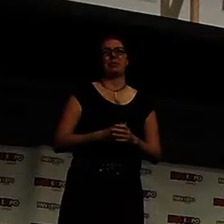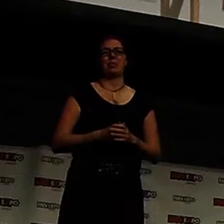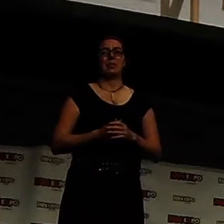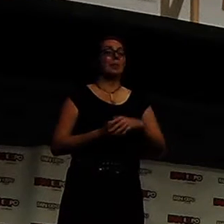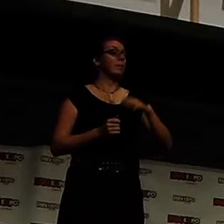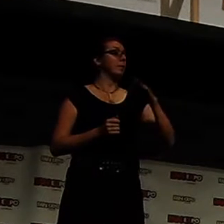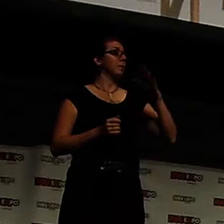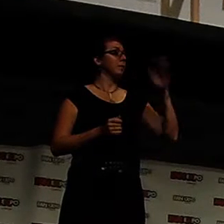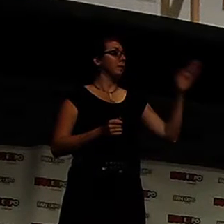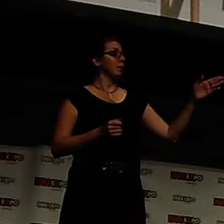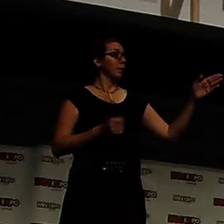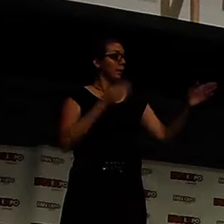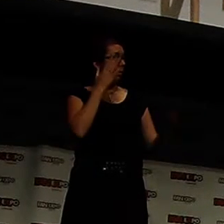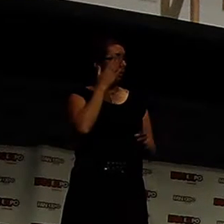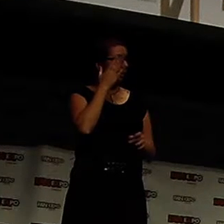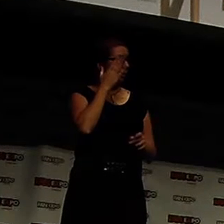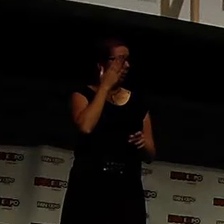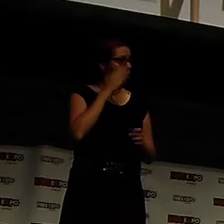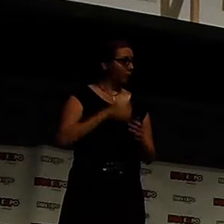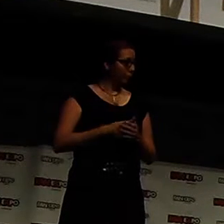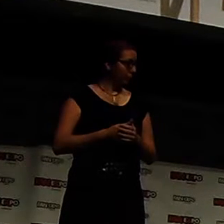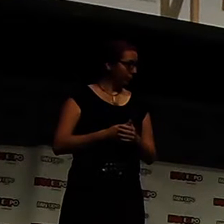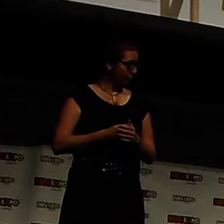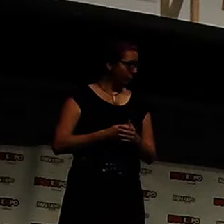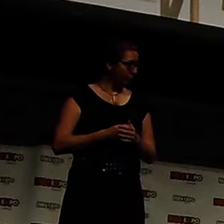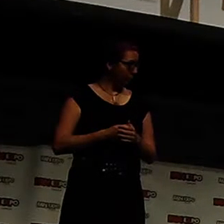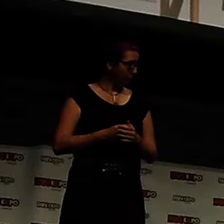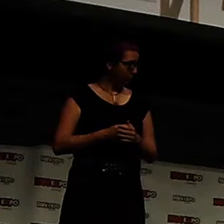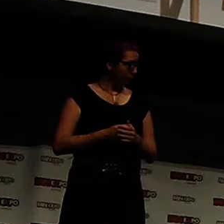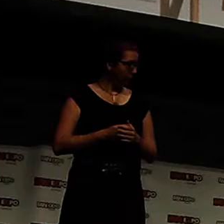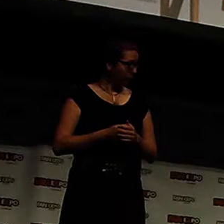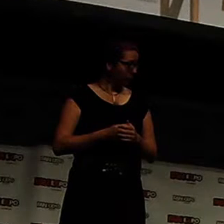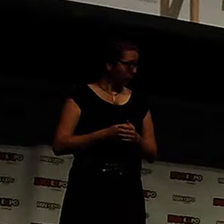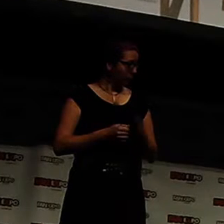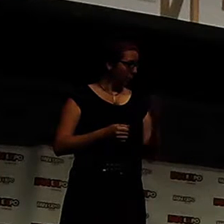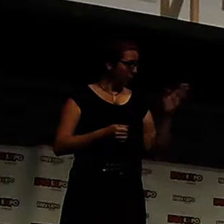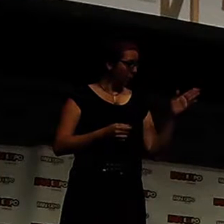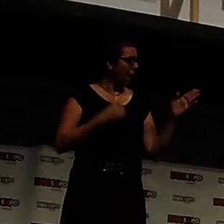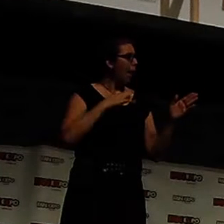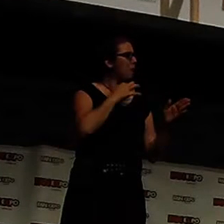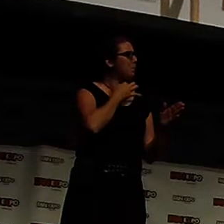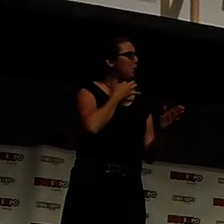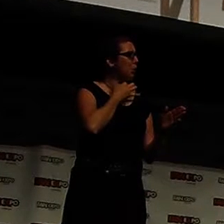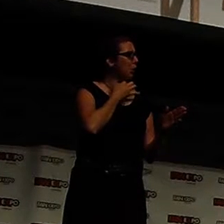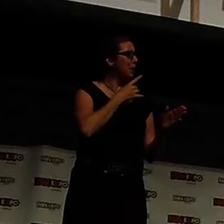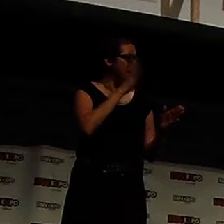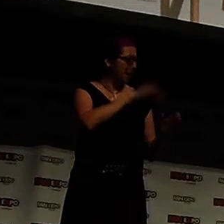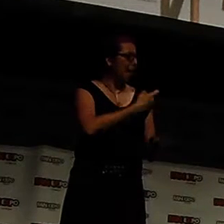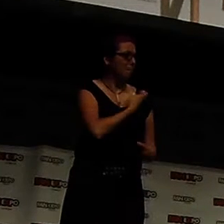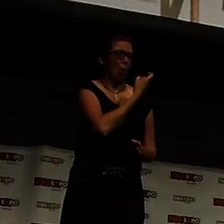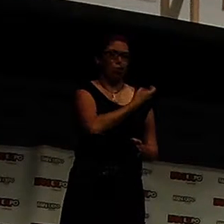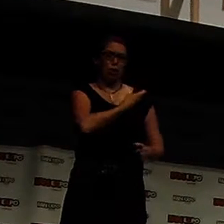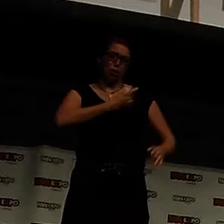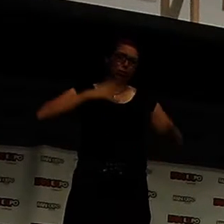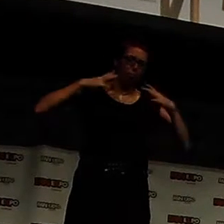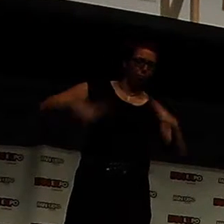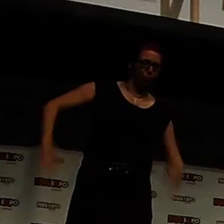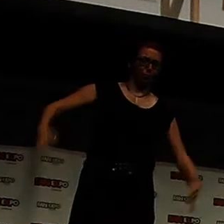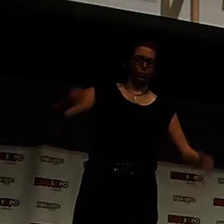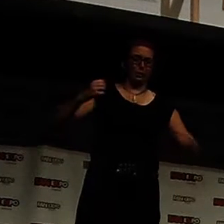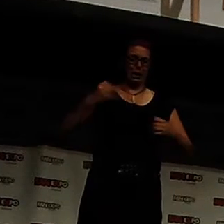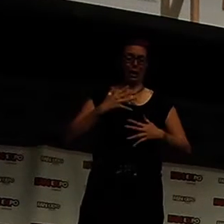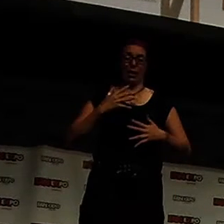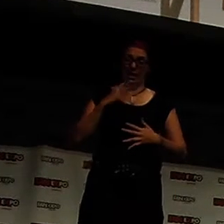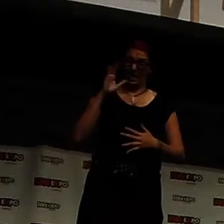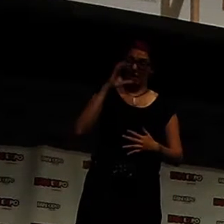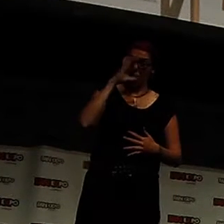having someone on the set walking up to you, maybe asking you to go out for lunch in this costume of a scary monster? Like, oh, the Mummy on the Orient